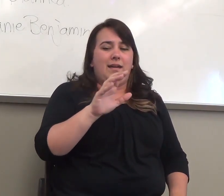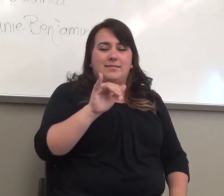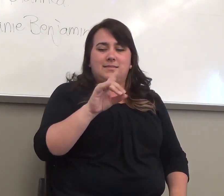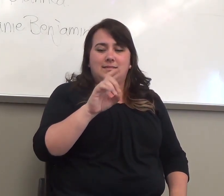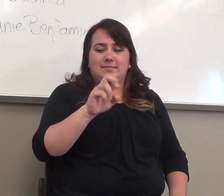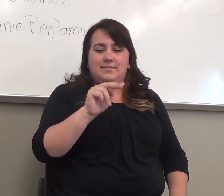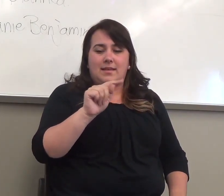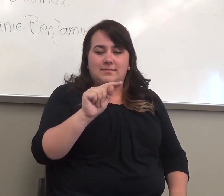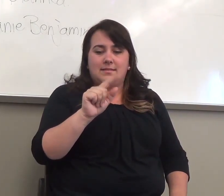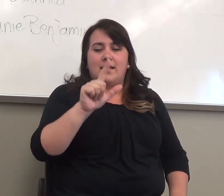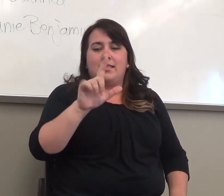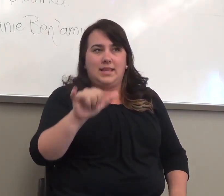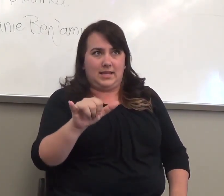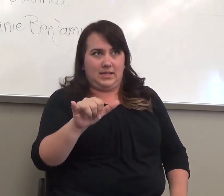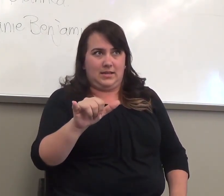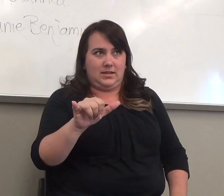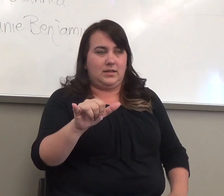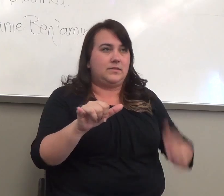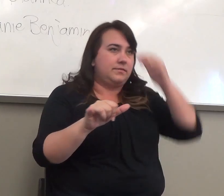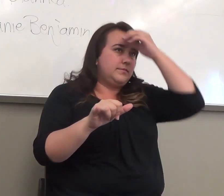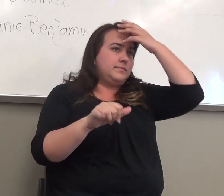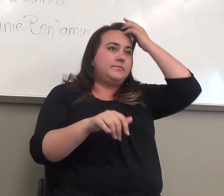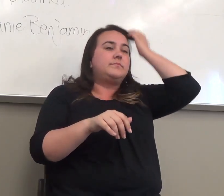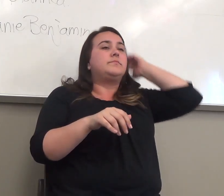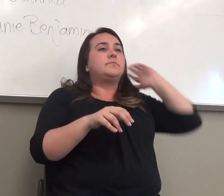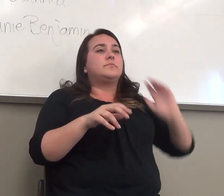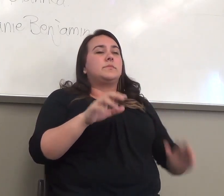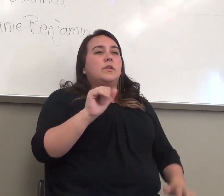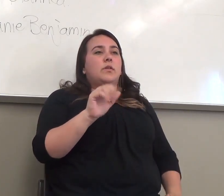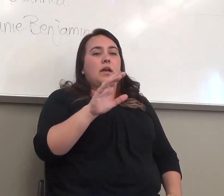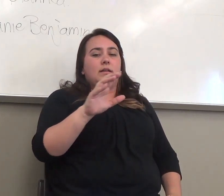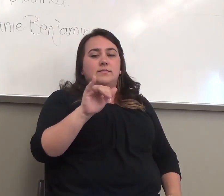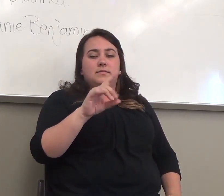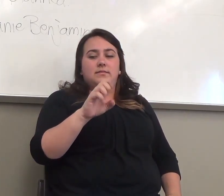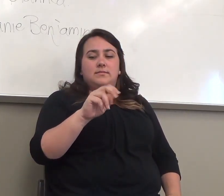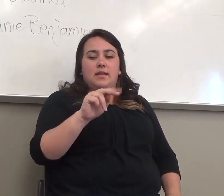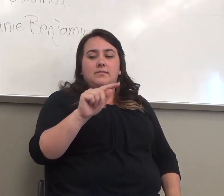accidentally left my work at home, okay? So be careful of these, yes?